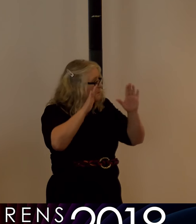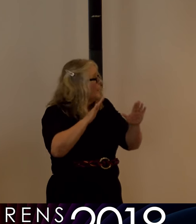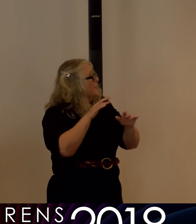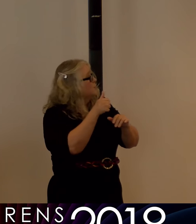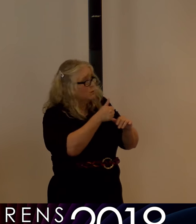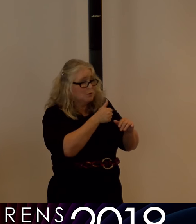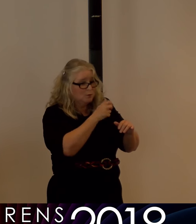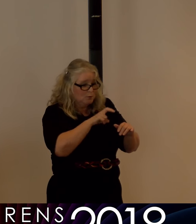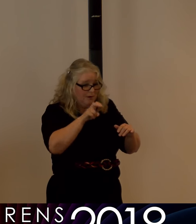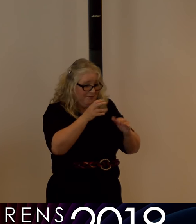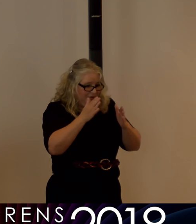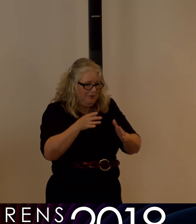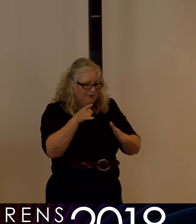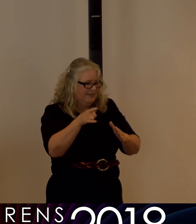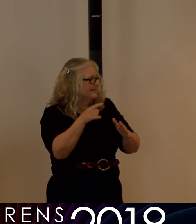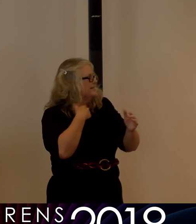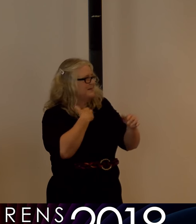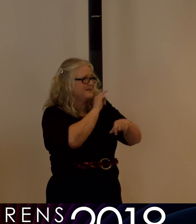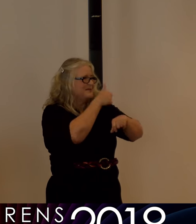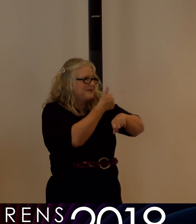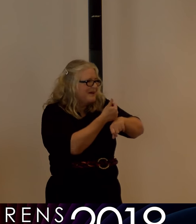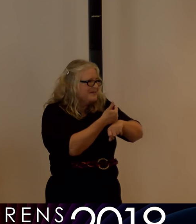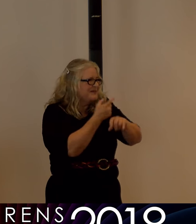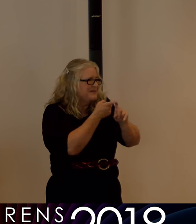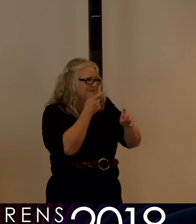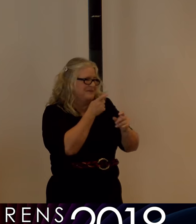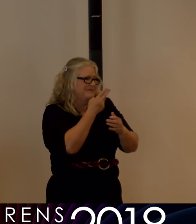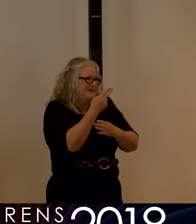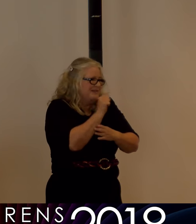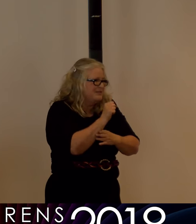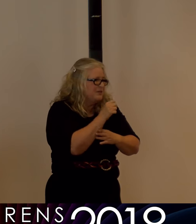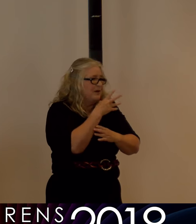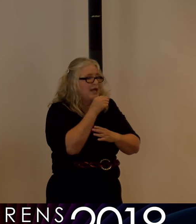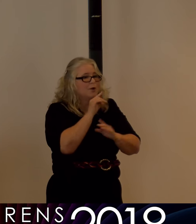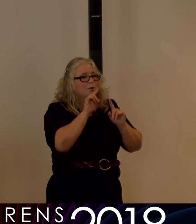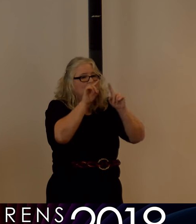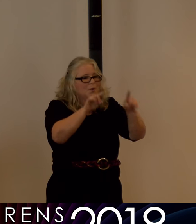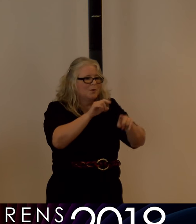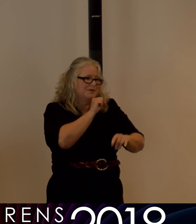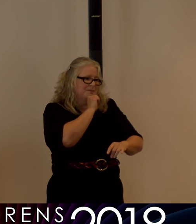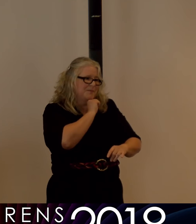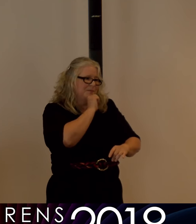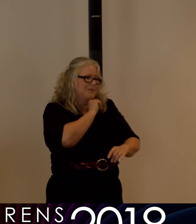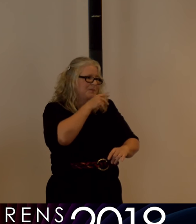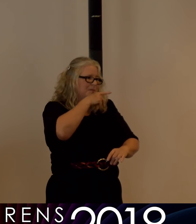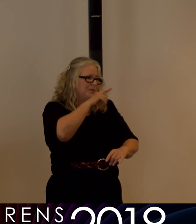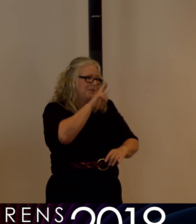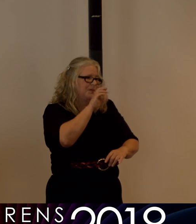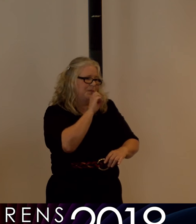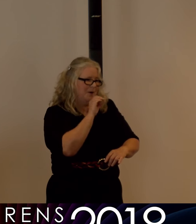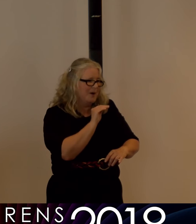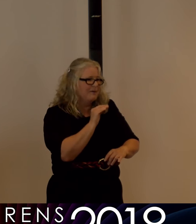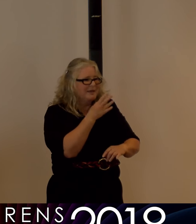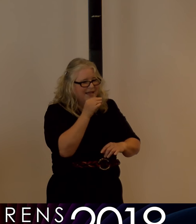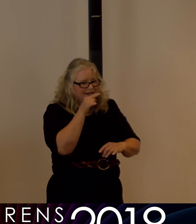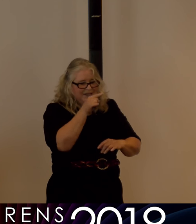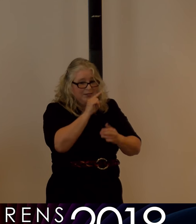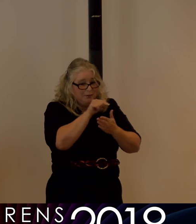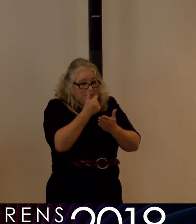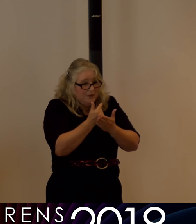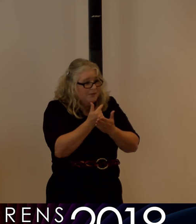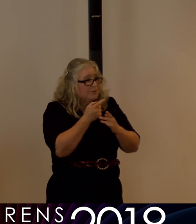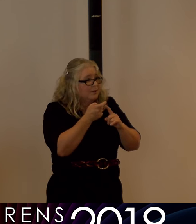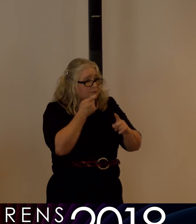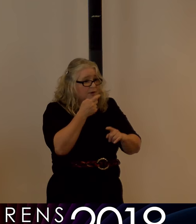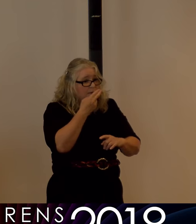school. This is him going to prom. That was a very special event. And he graduated from college this past